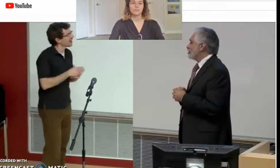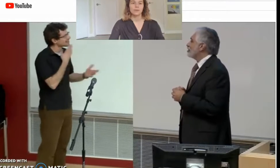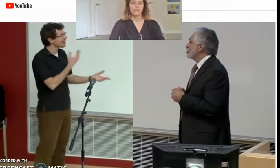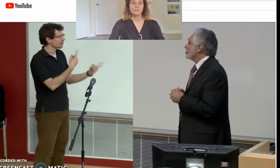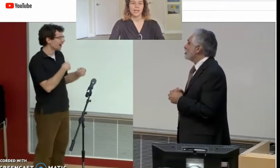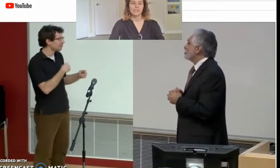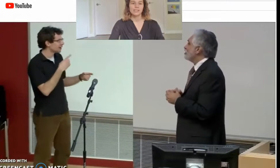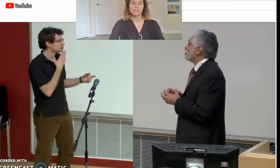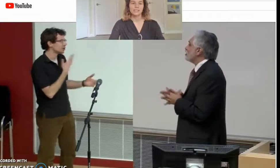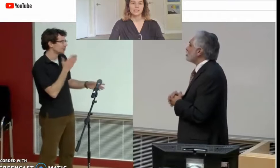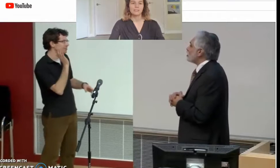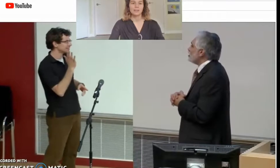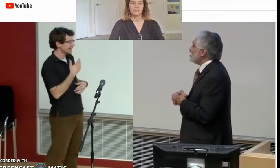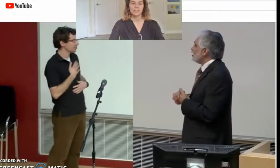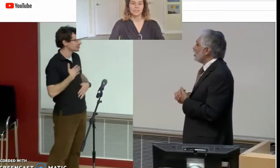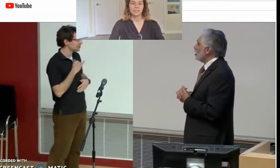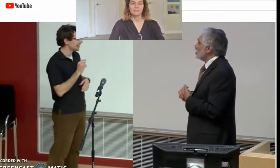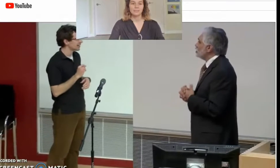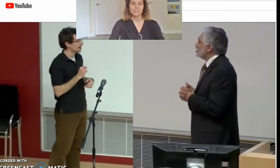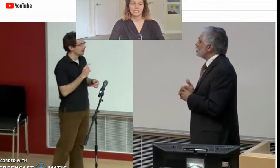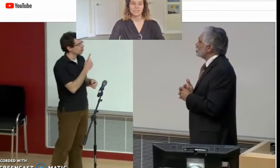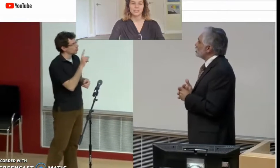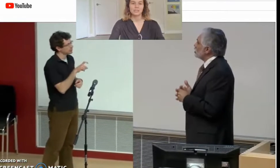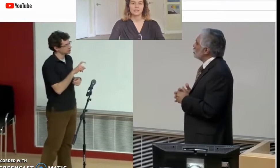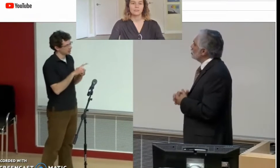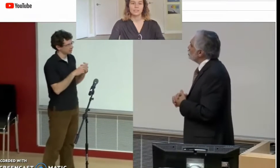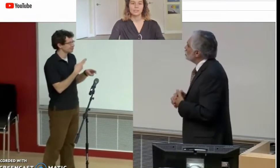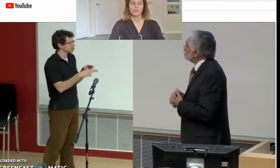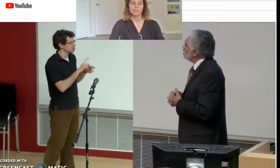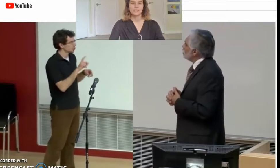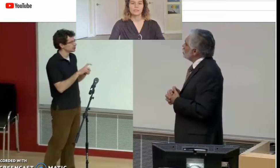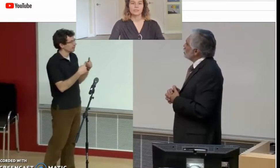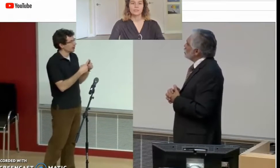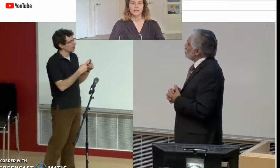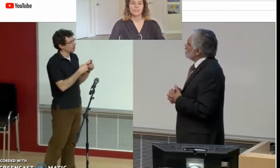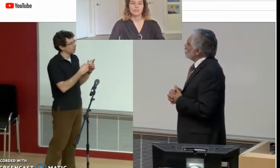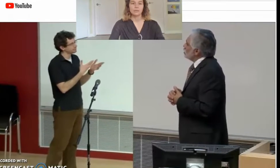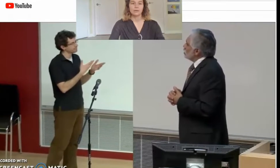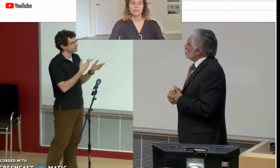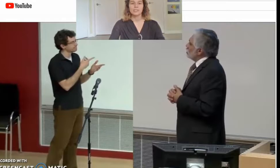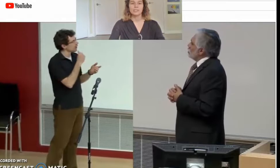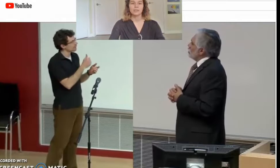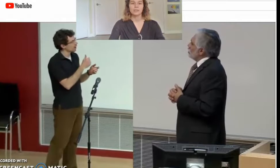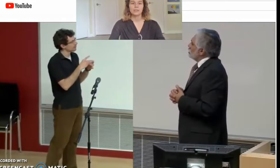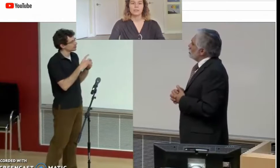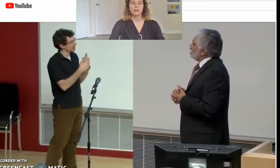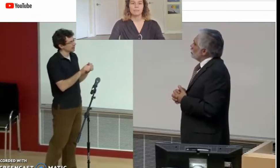My name is Max. Thank you for coming. Thank you for the presentation. Really enjoyed it. I just have a quick question